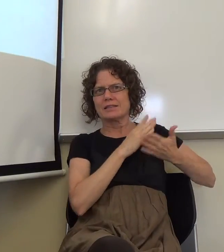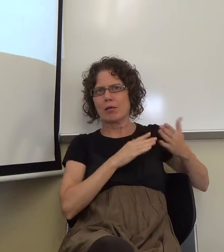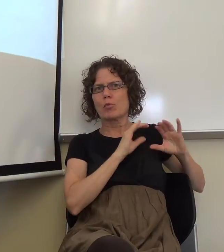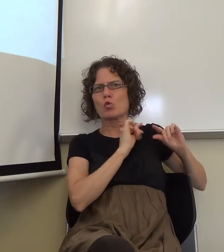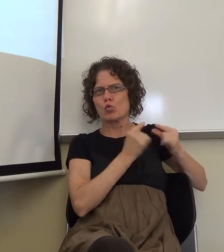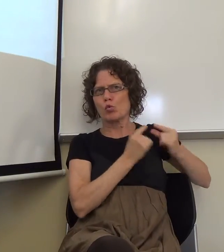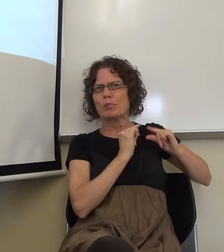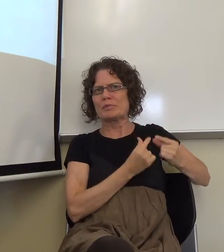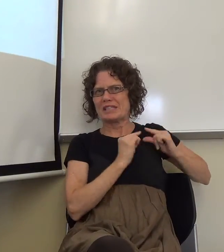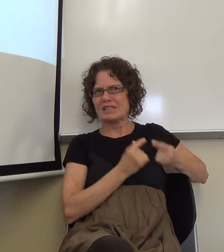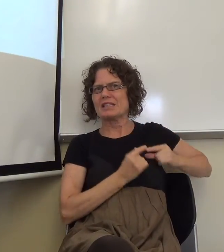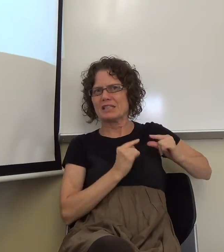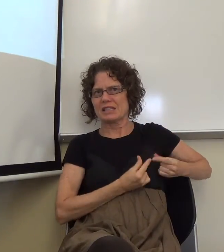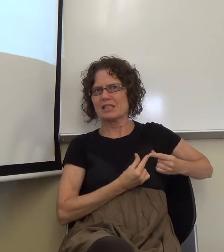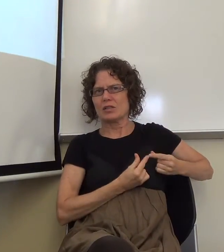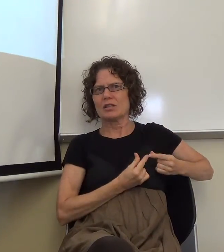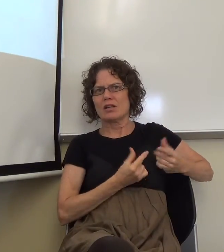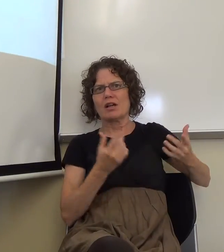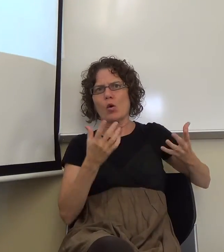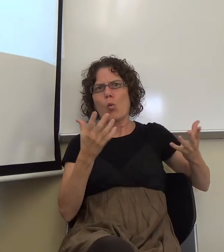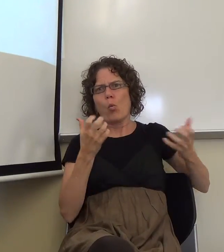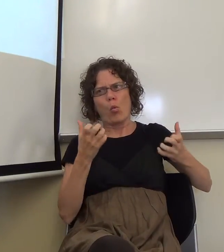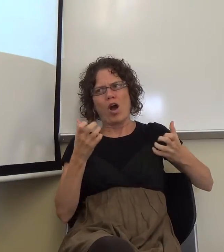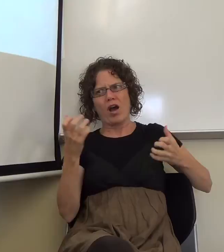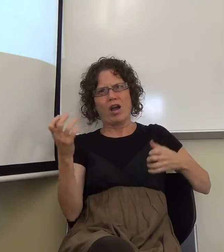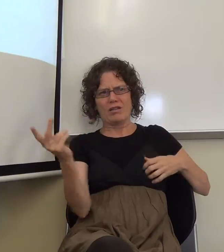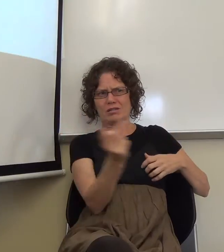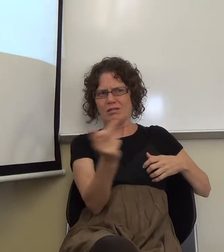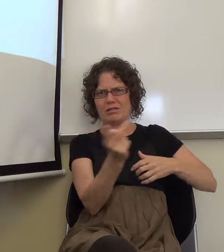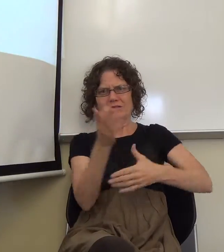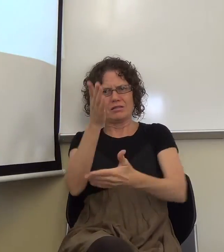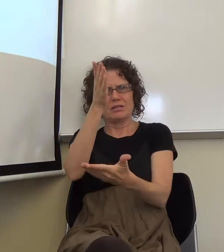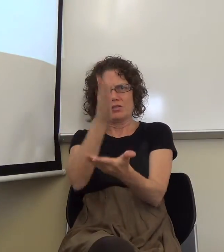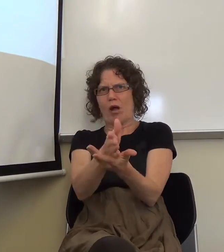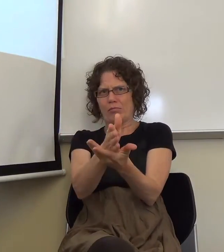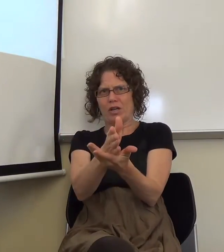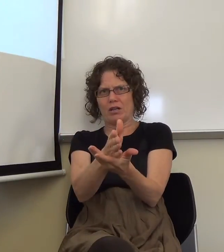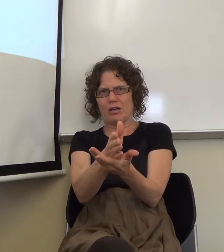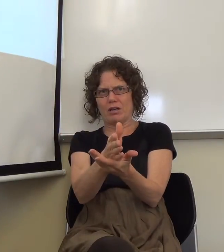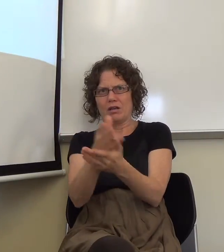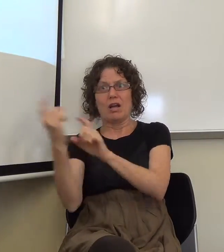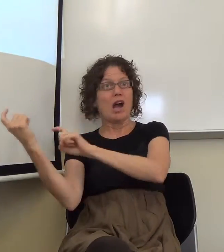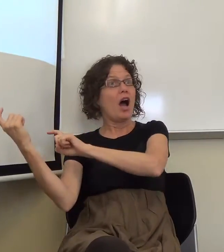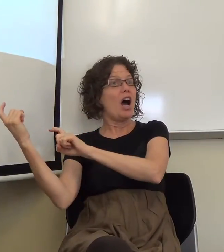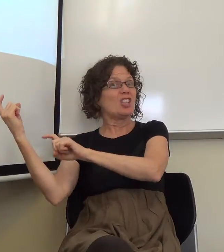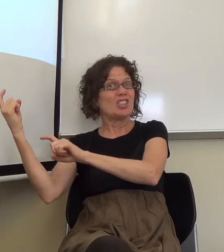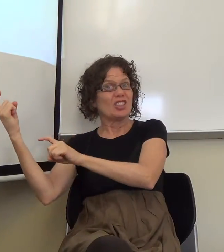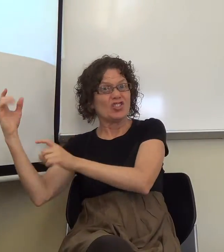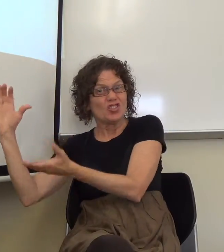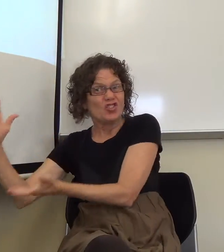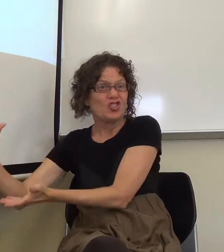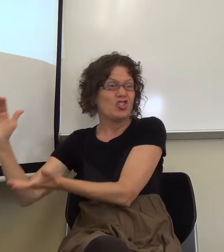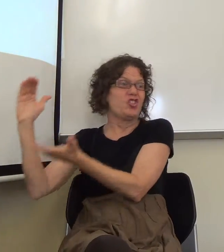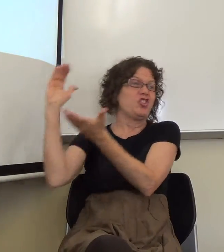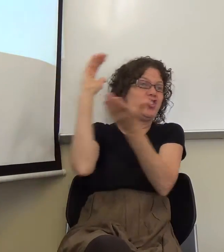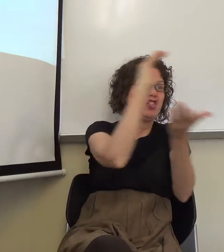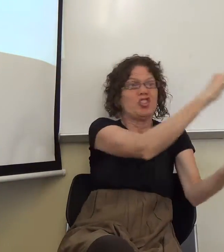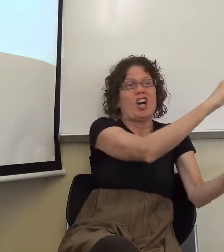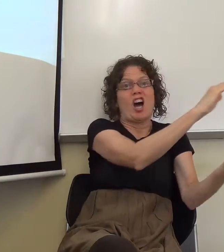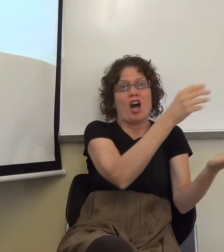that want that to stop. If somebody just gives a lot of money to a politician, and then guess what? Suddenly